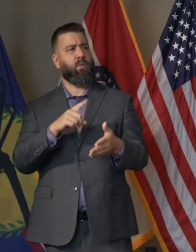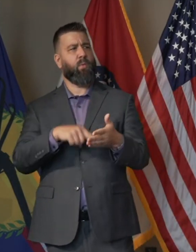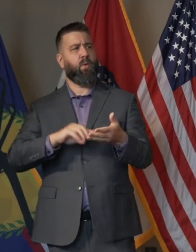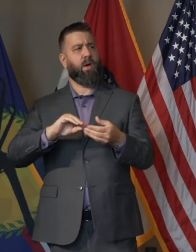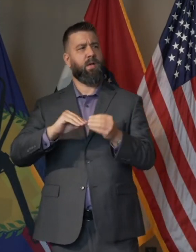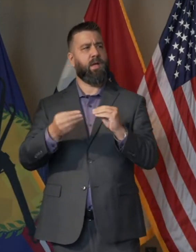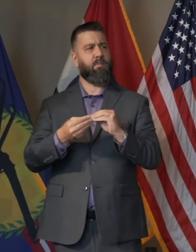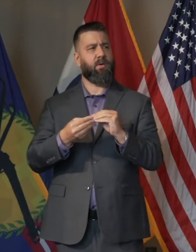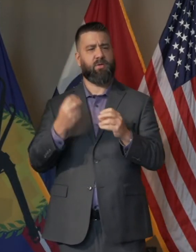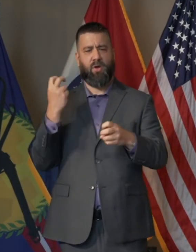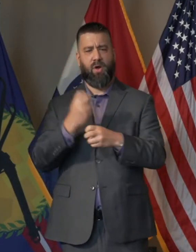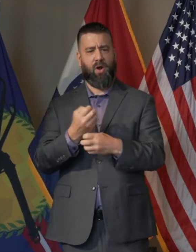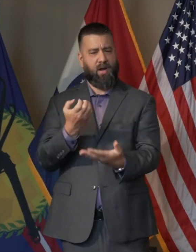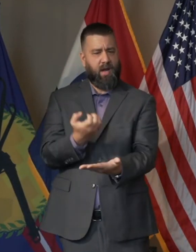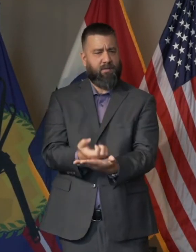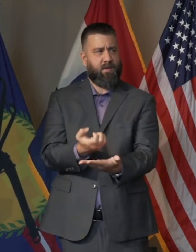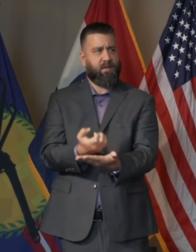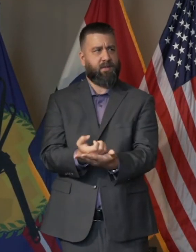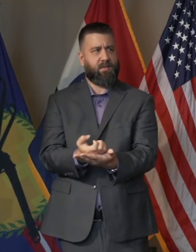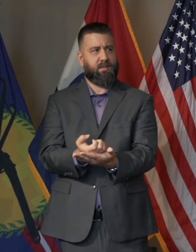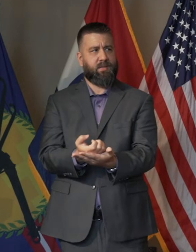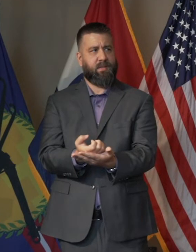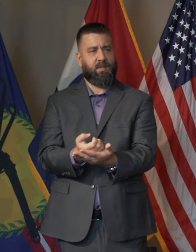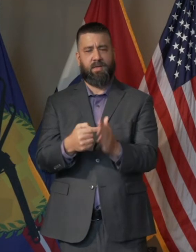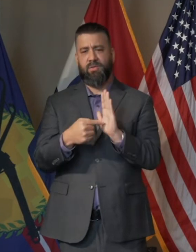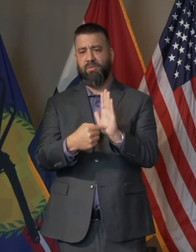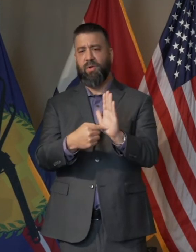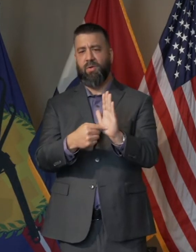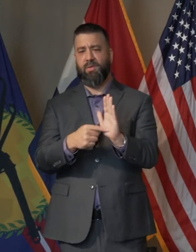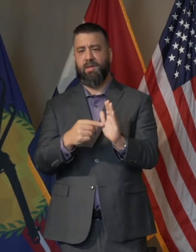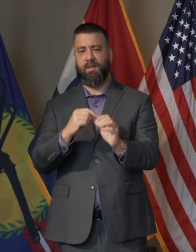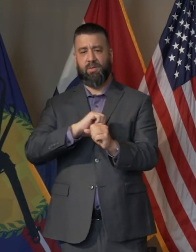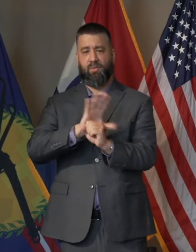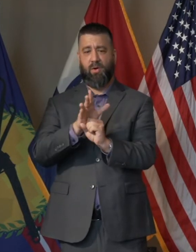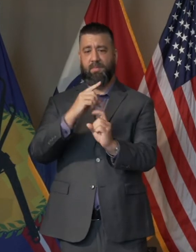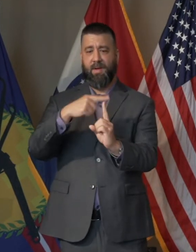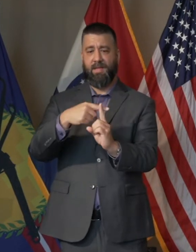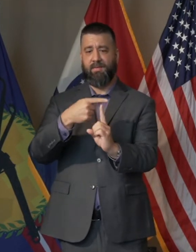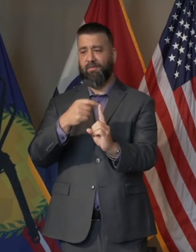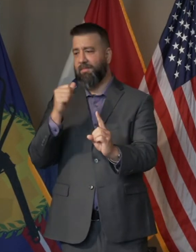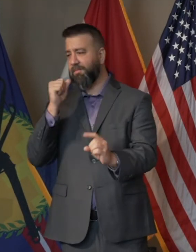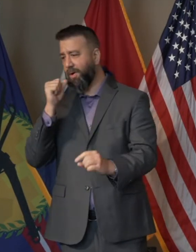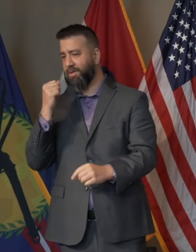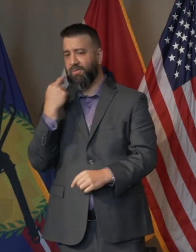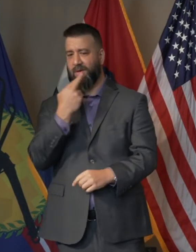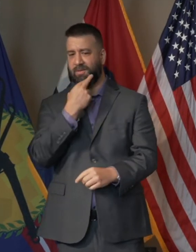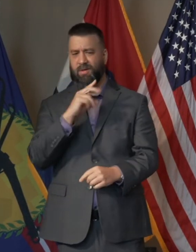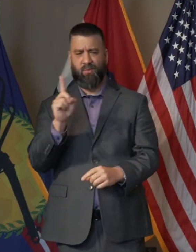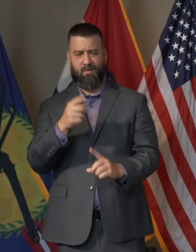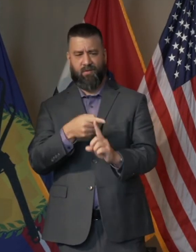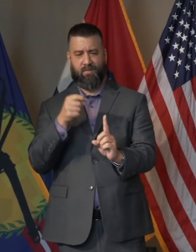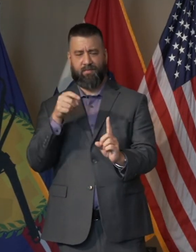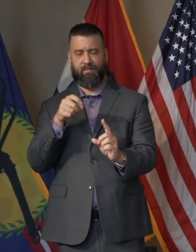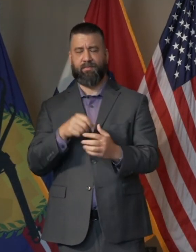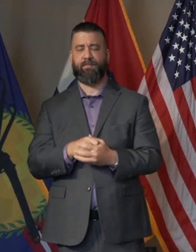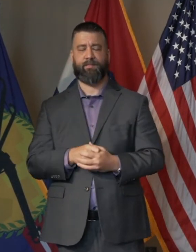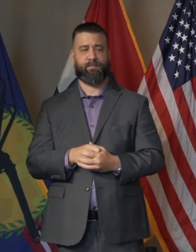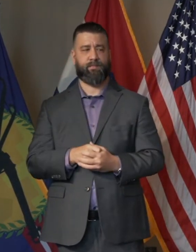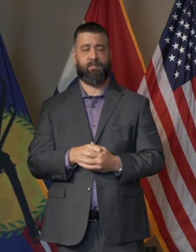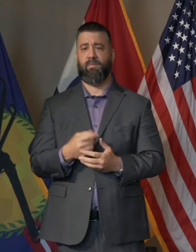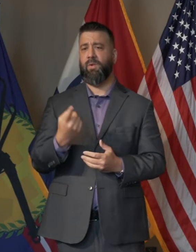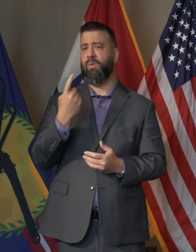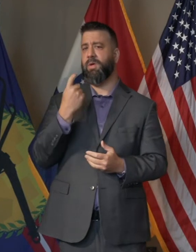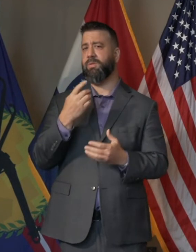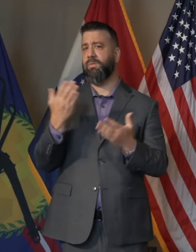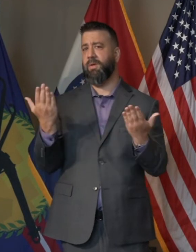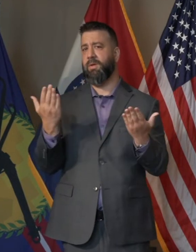the rise in cases in the county are coming from bars and restaurants? The rises in the cases, so the question is